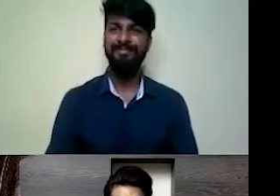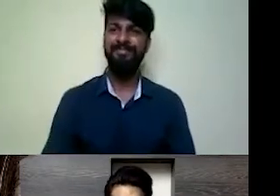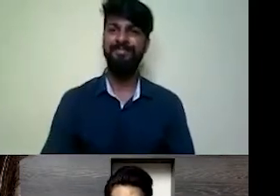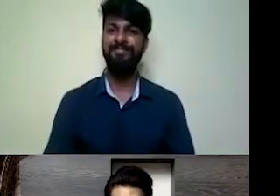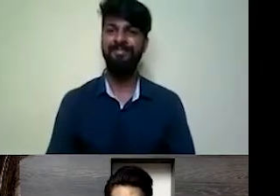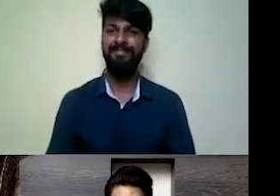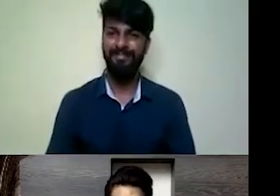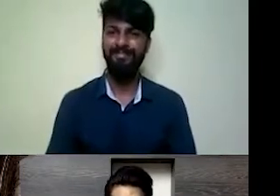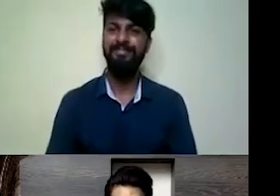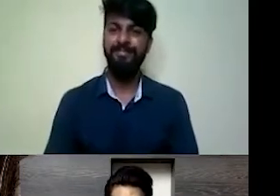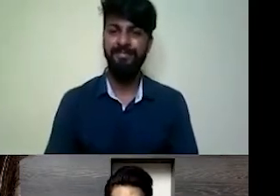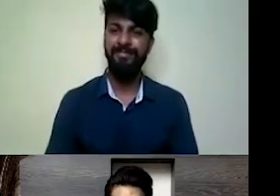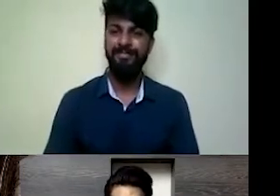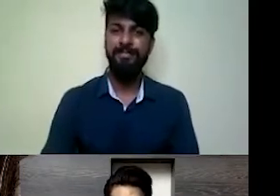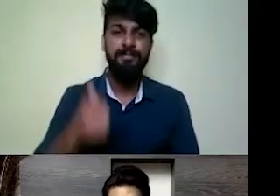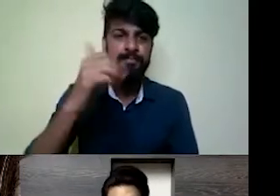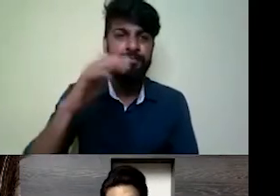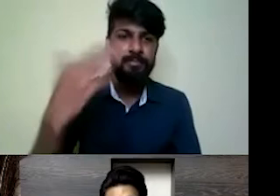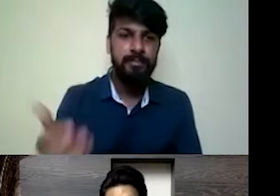Okay.